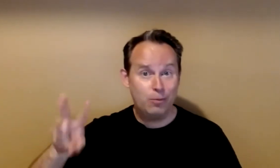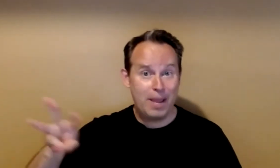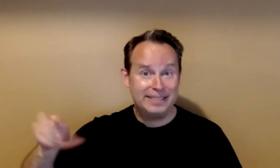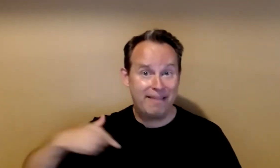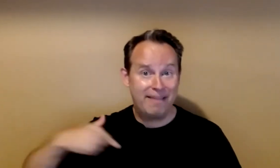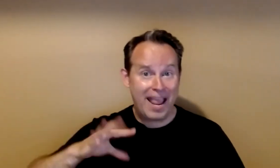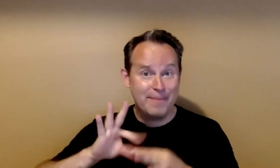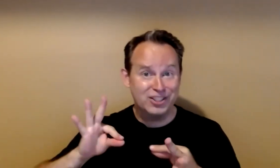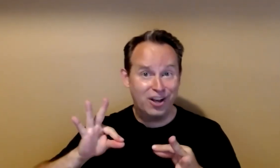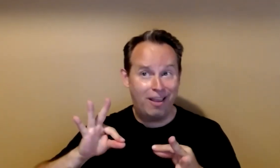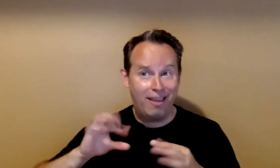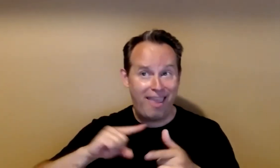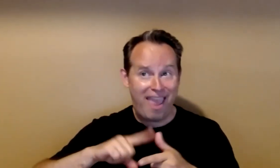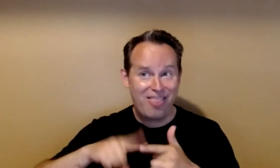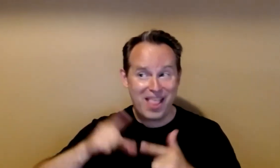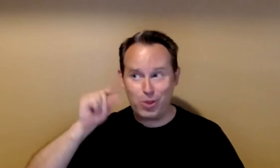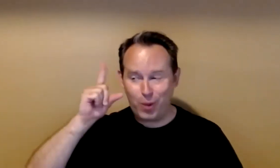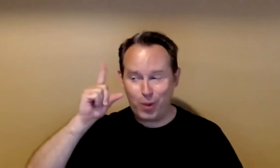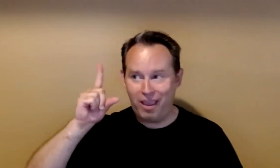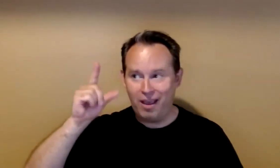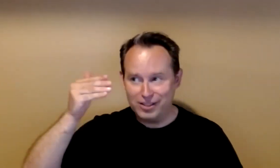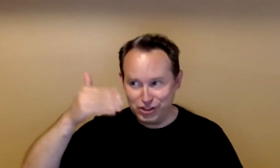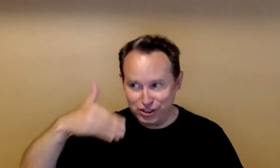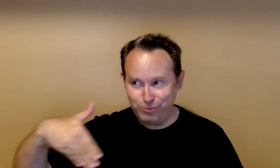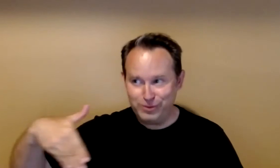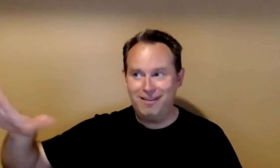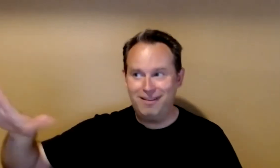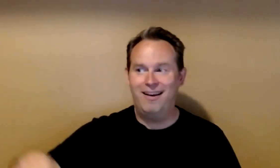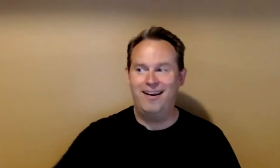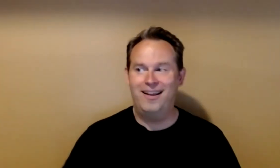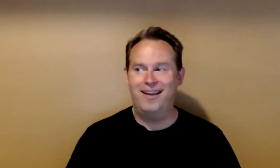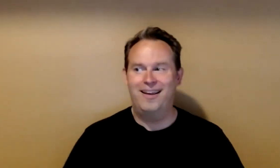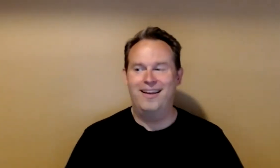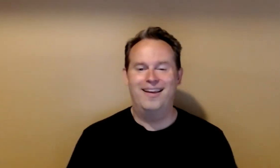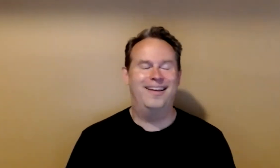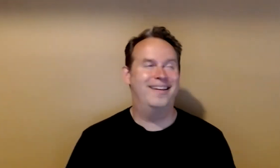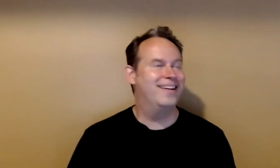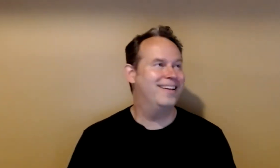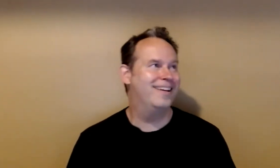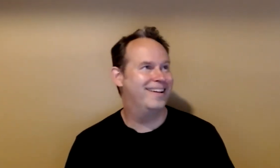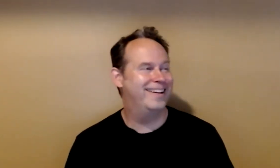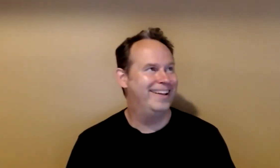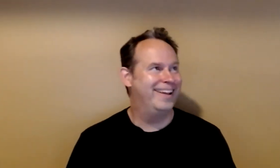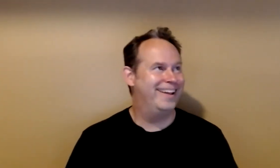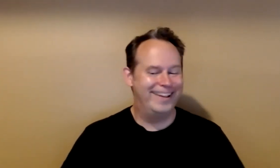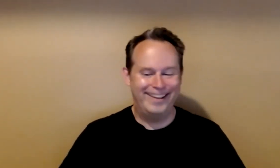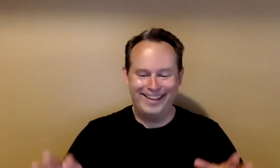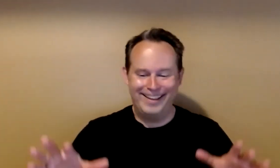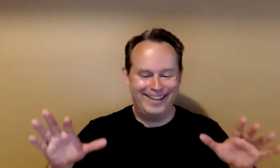She asked me to send her the link to the ASL website I had mentioned, and then with a wink, she was gone.